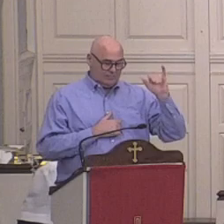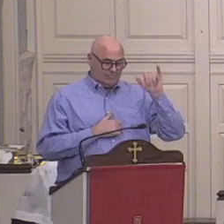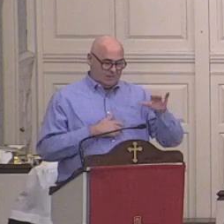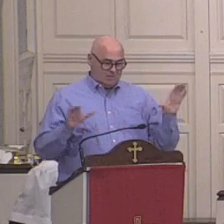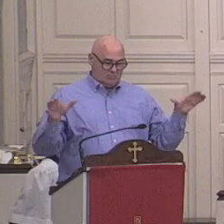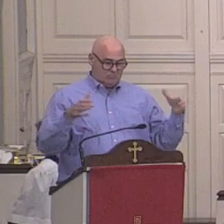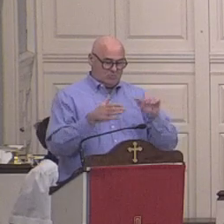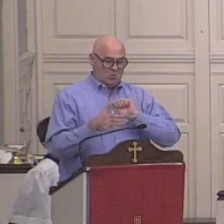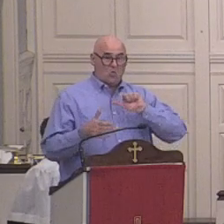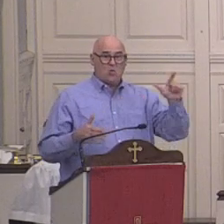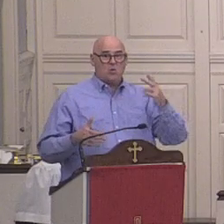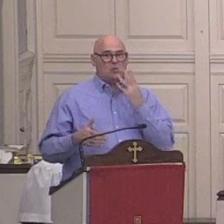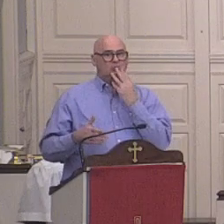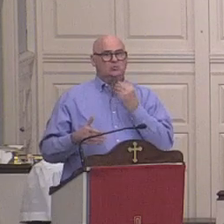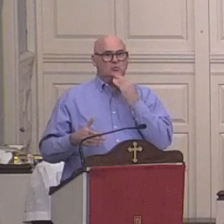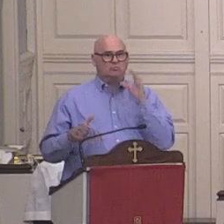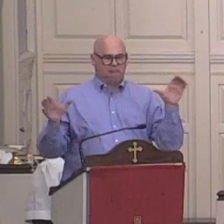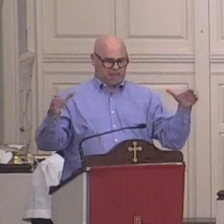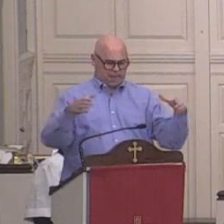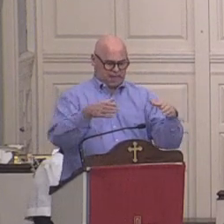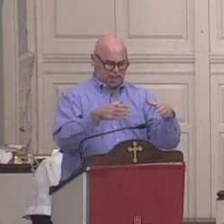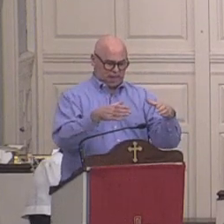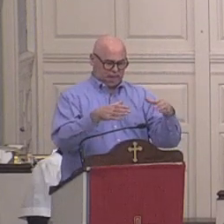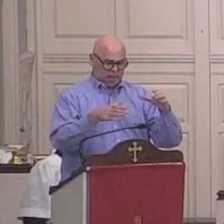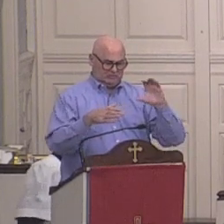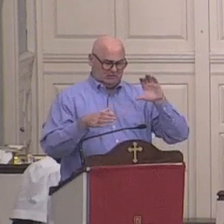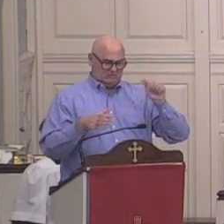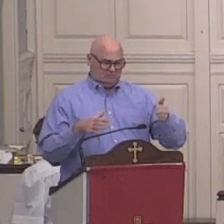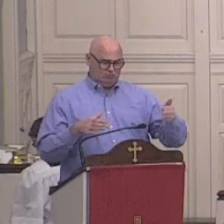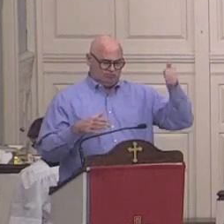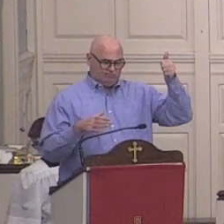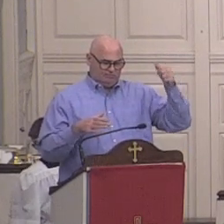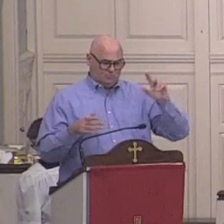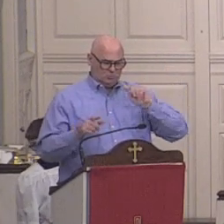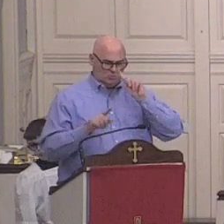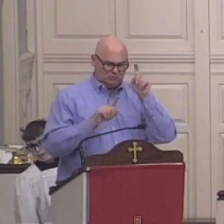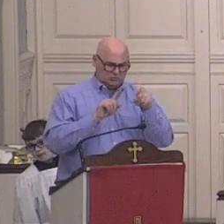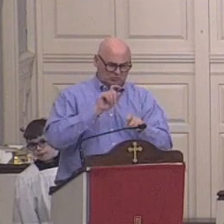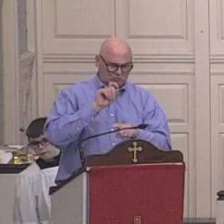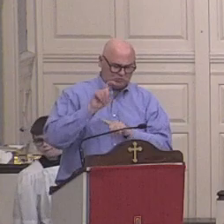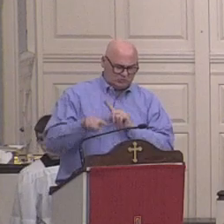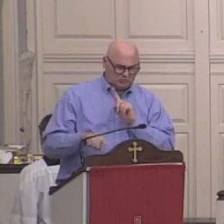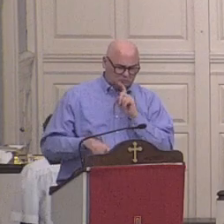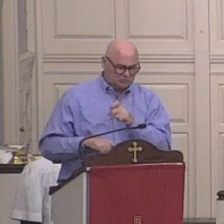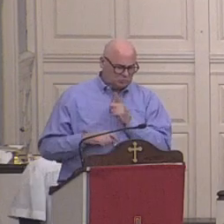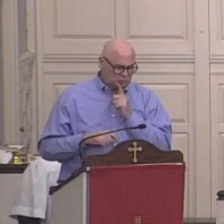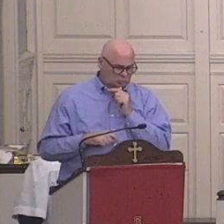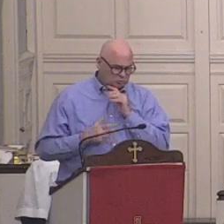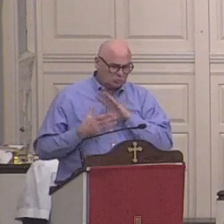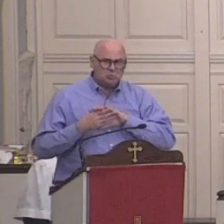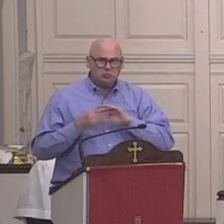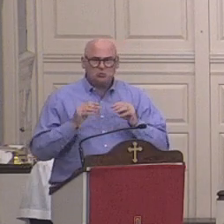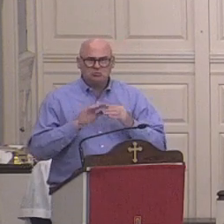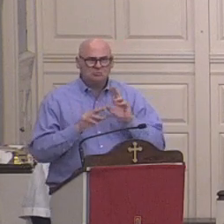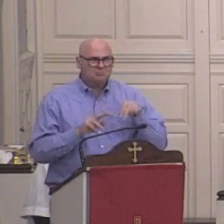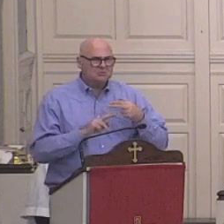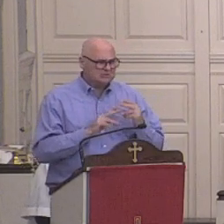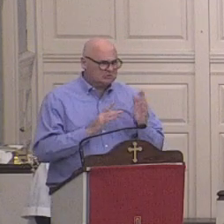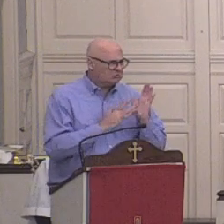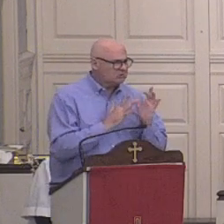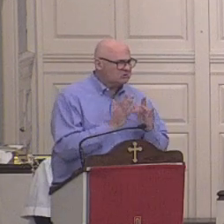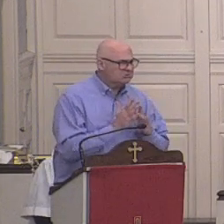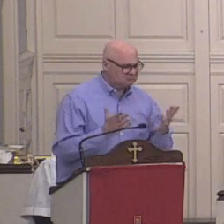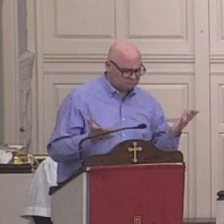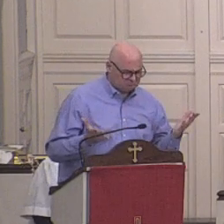the fire. The chief priests and the entire Sanhedrin kept trying to